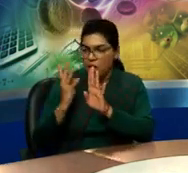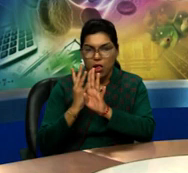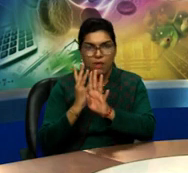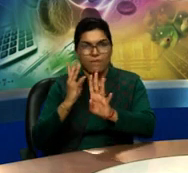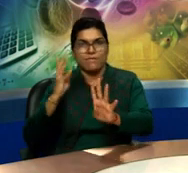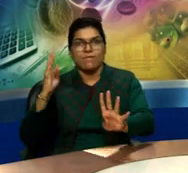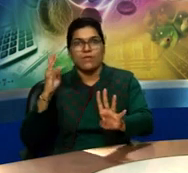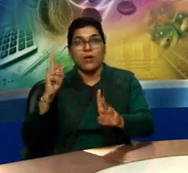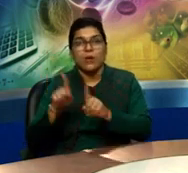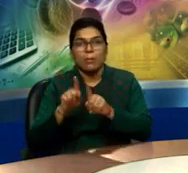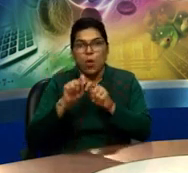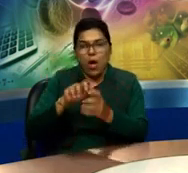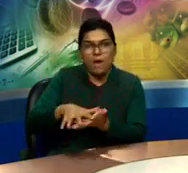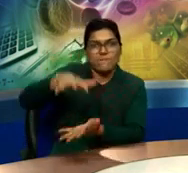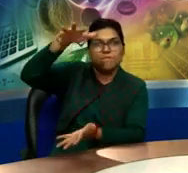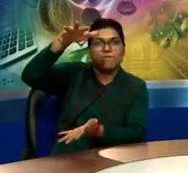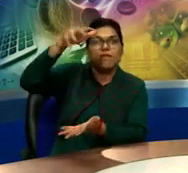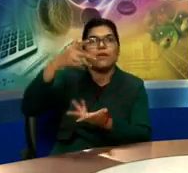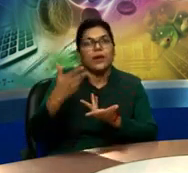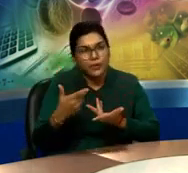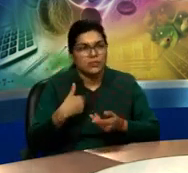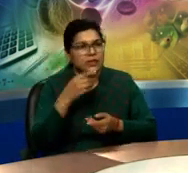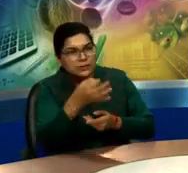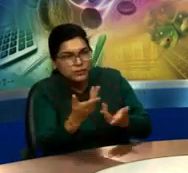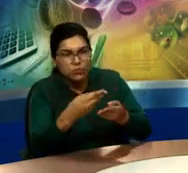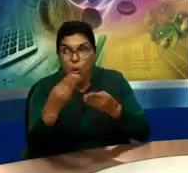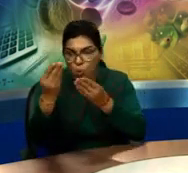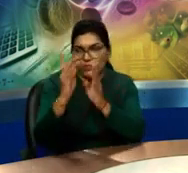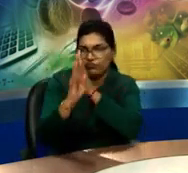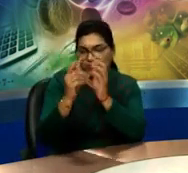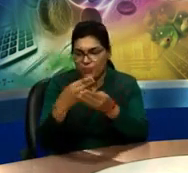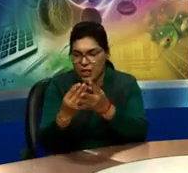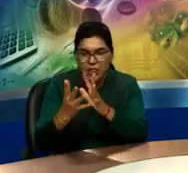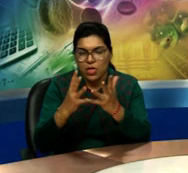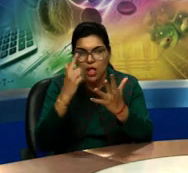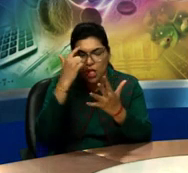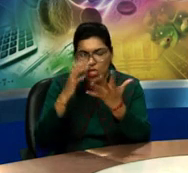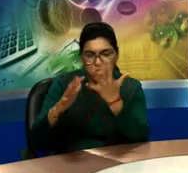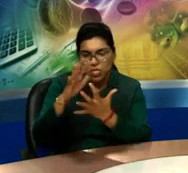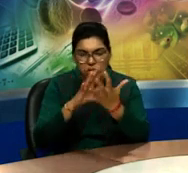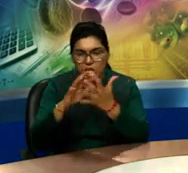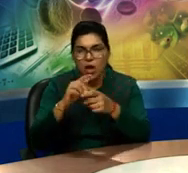if our work there is not done on time, then also the next and the